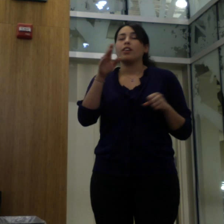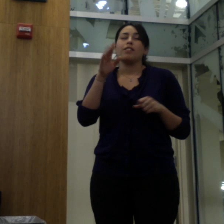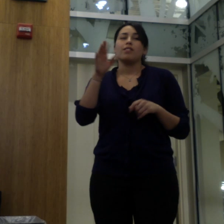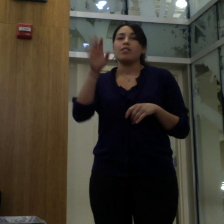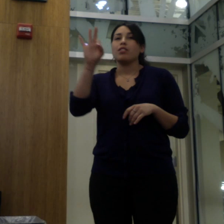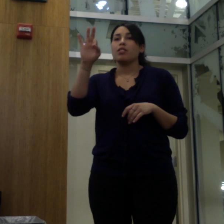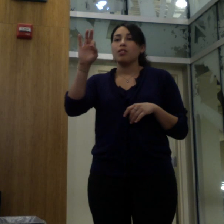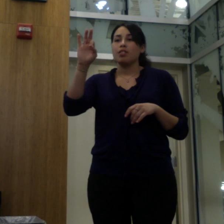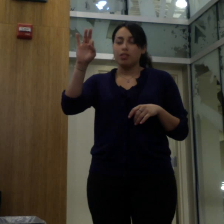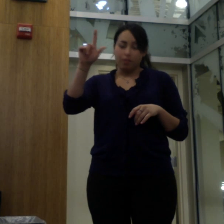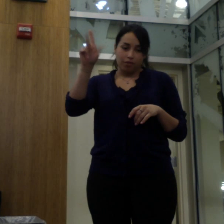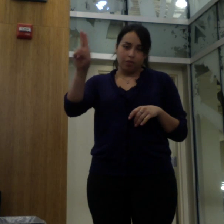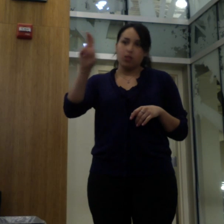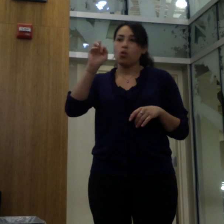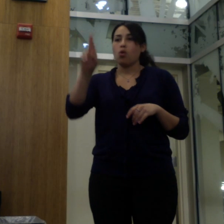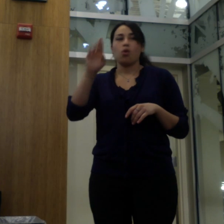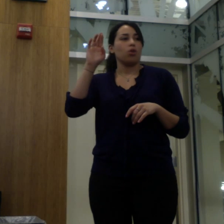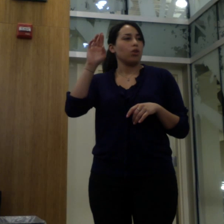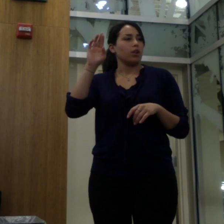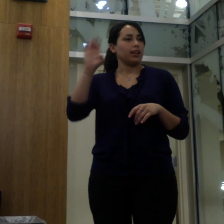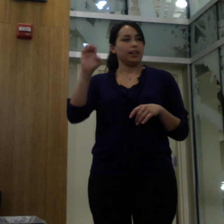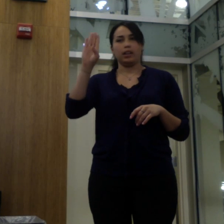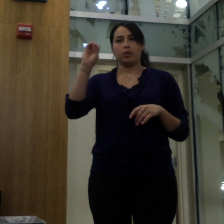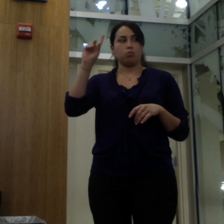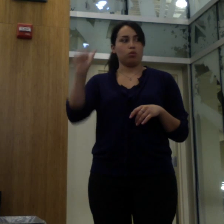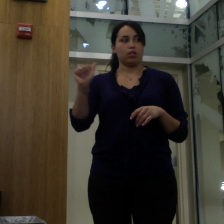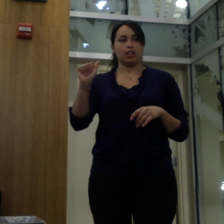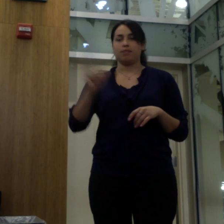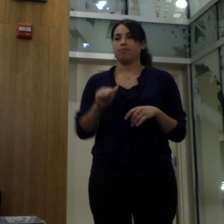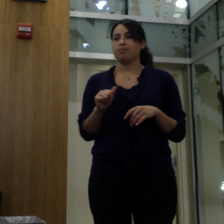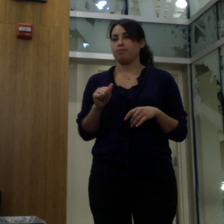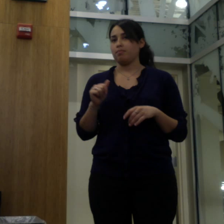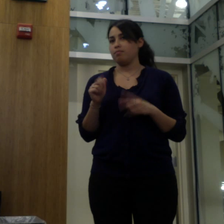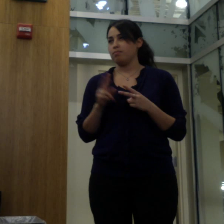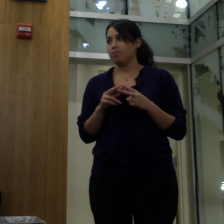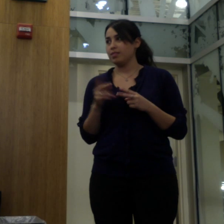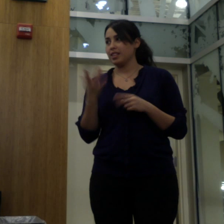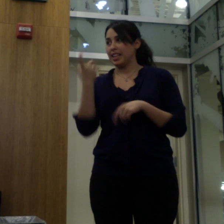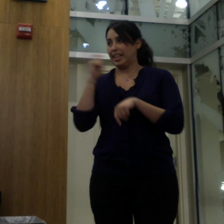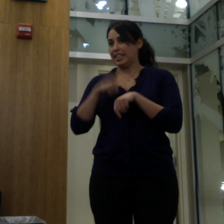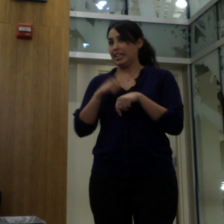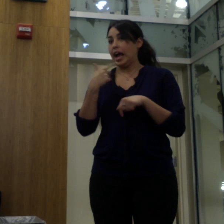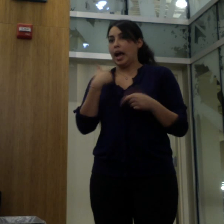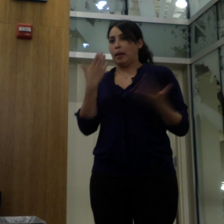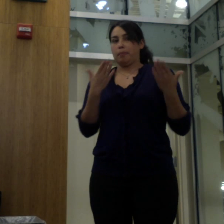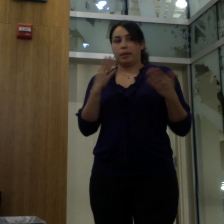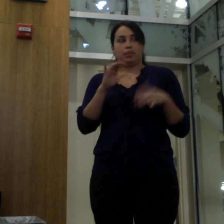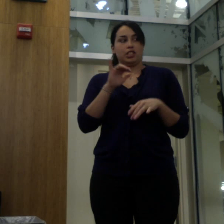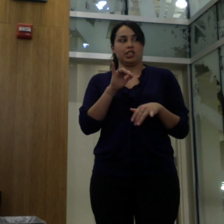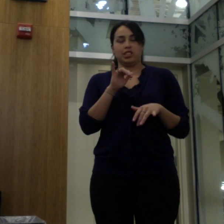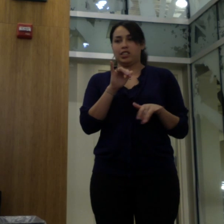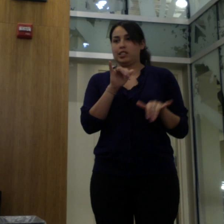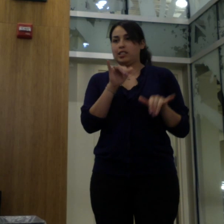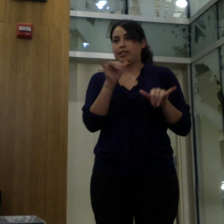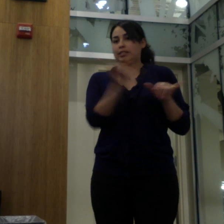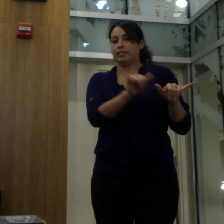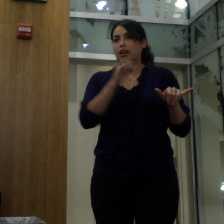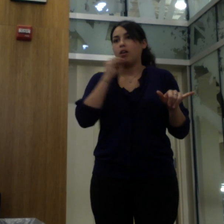was dealing with last year around this time frame. I may opt to just stay at home and not have it